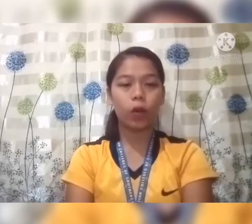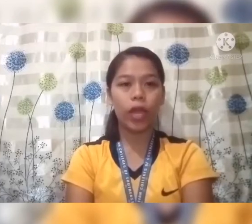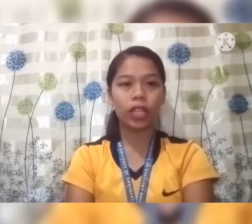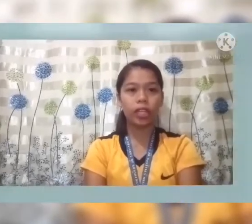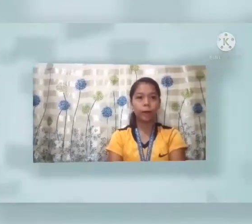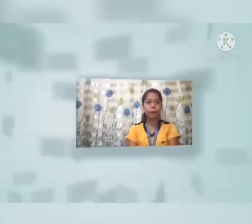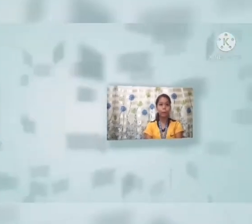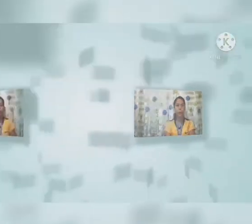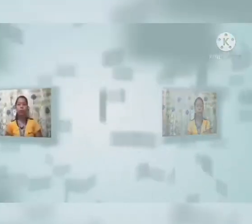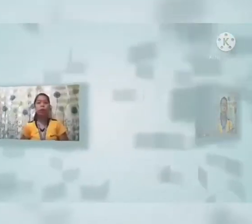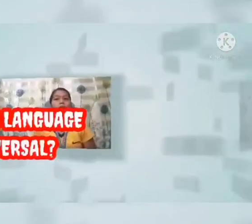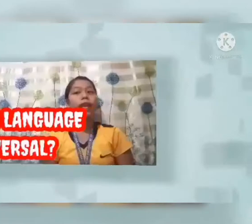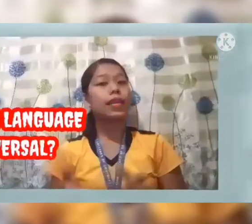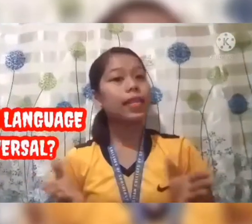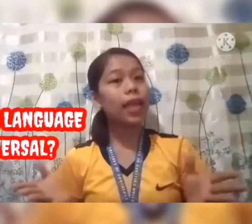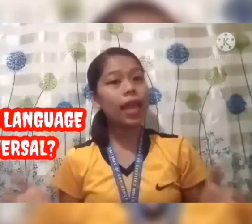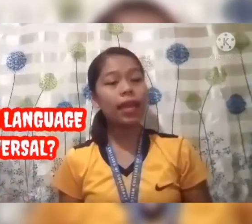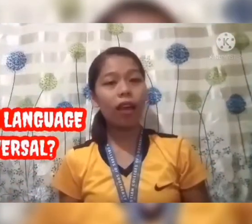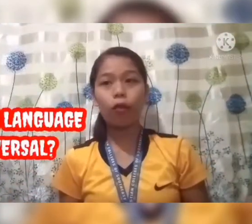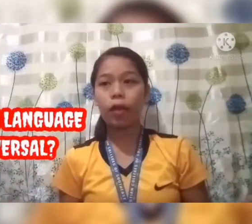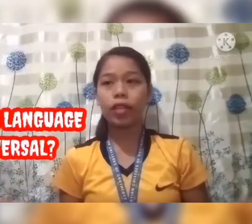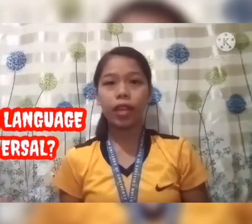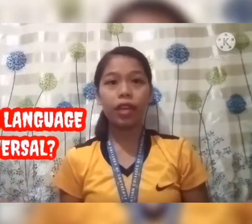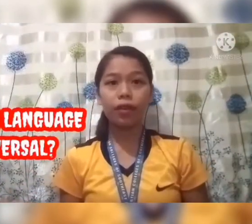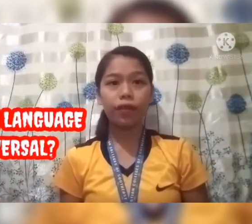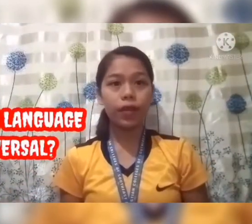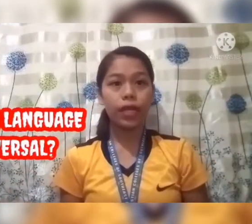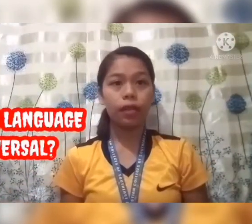language. Is sign language a universal?